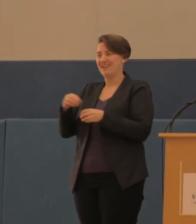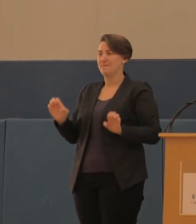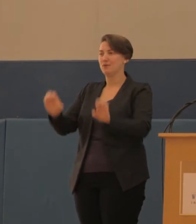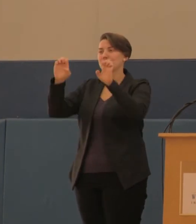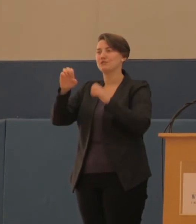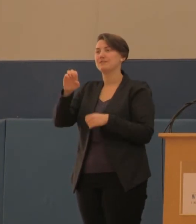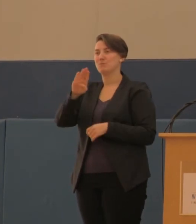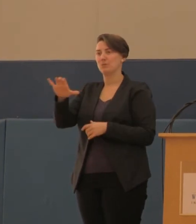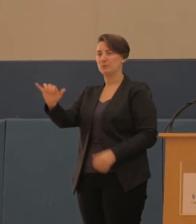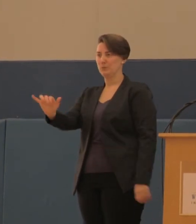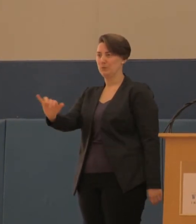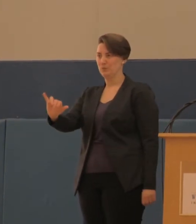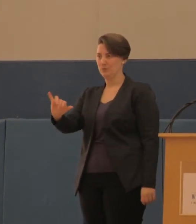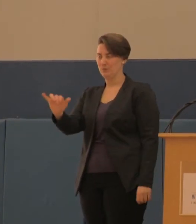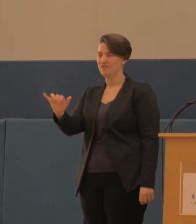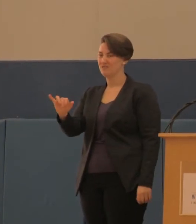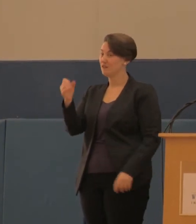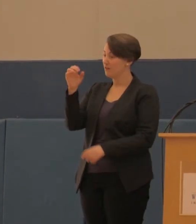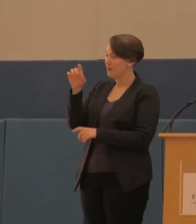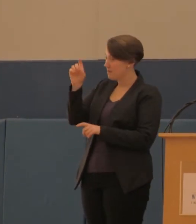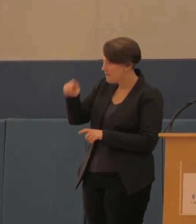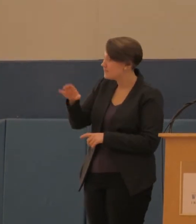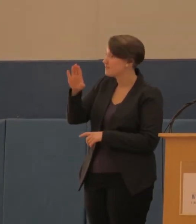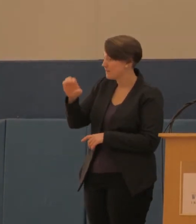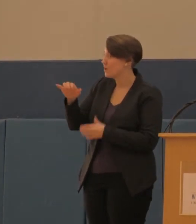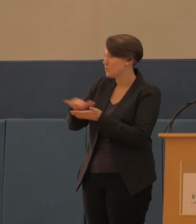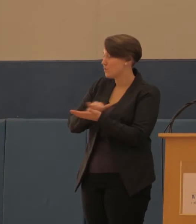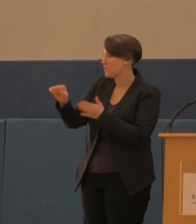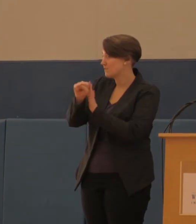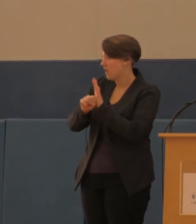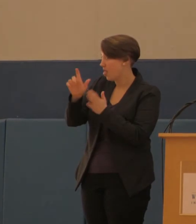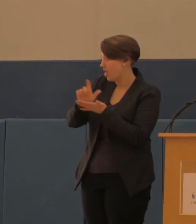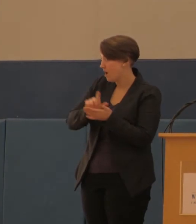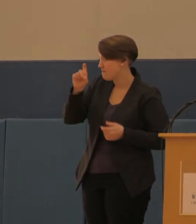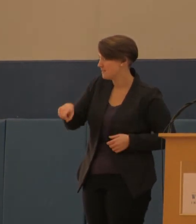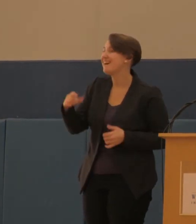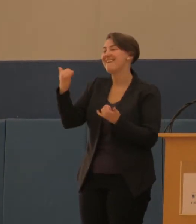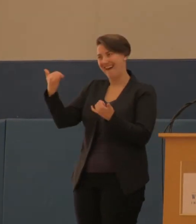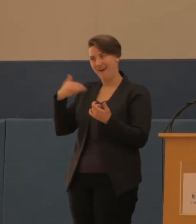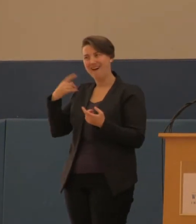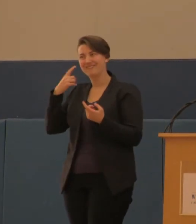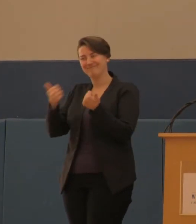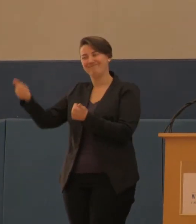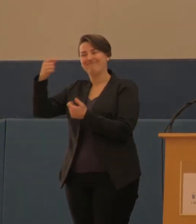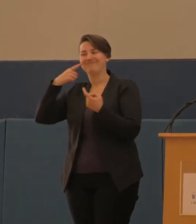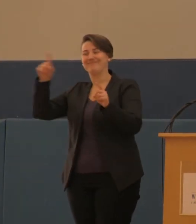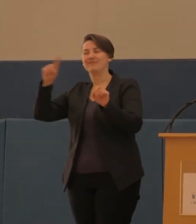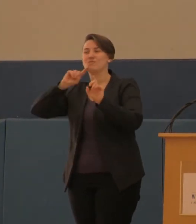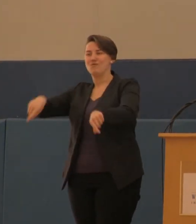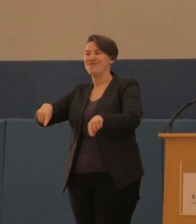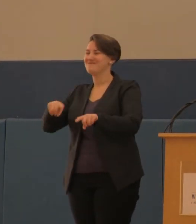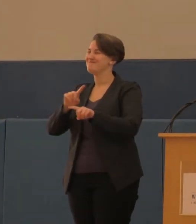contraception. That has to be codified into New York State law. Right now there's an executive order, and we've seen what happens